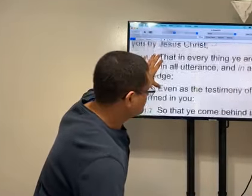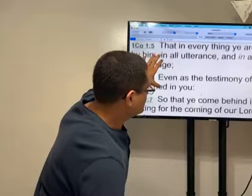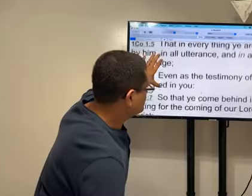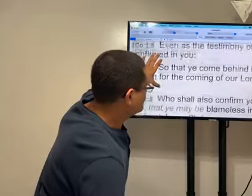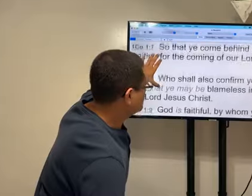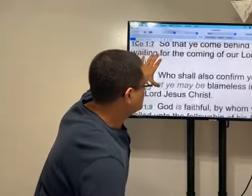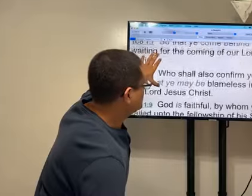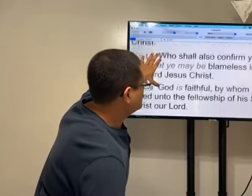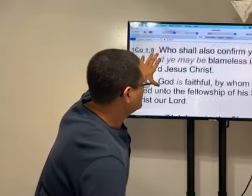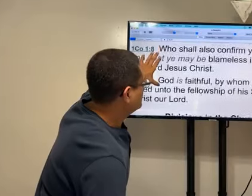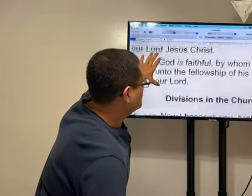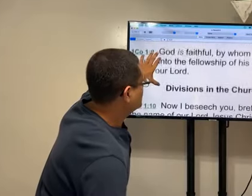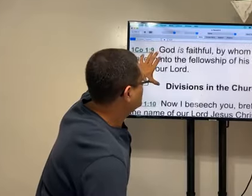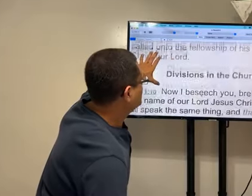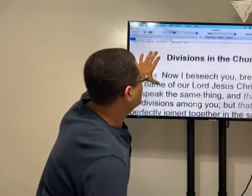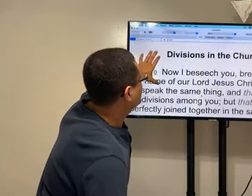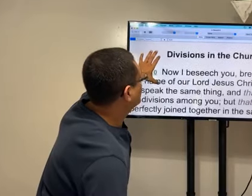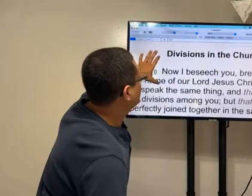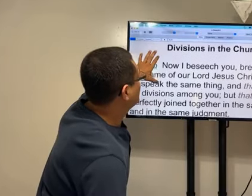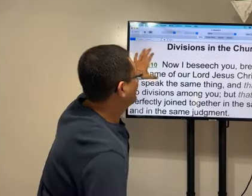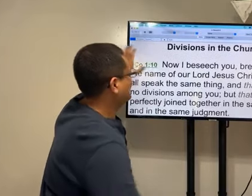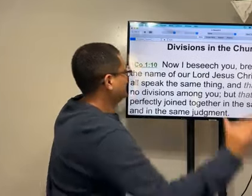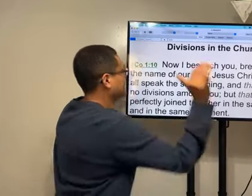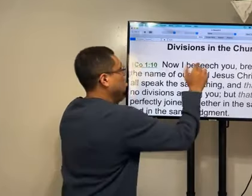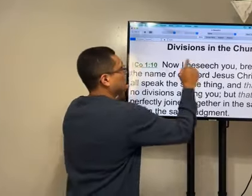Here where it reads about Thanksgiving.